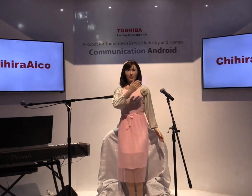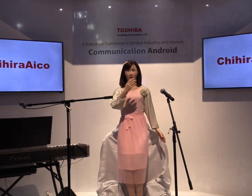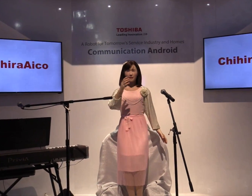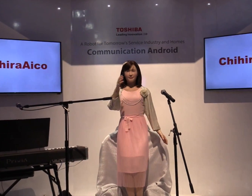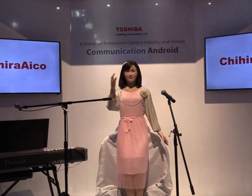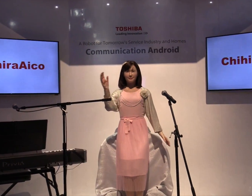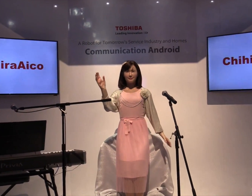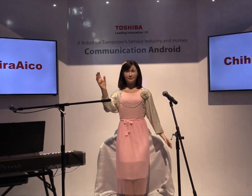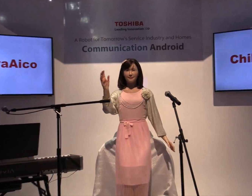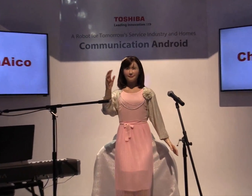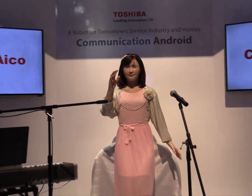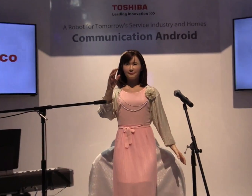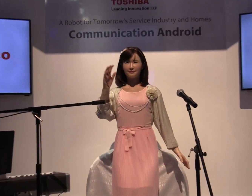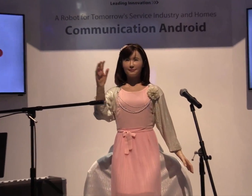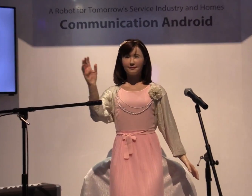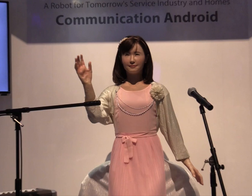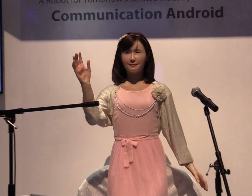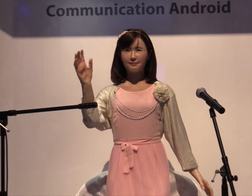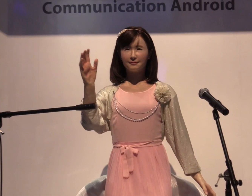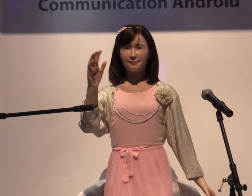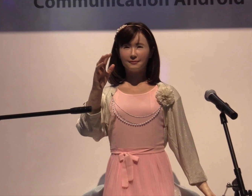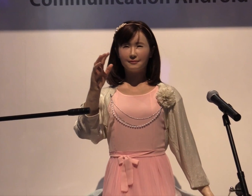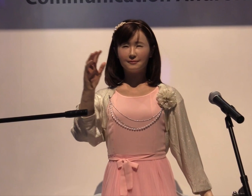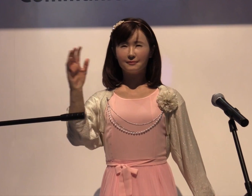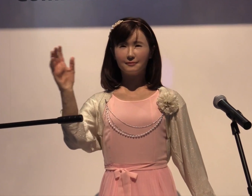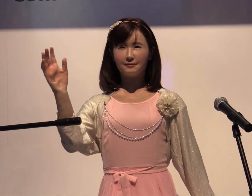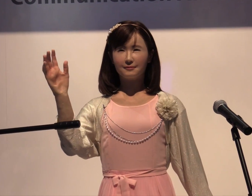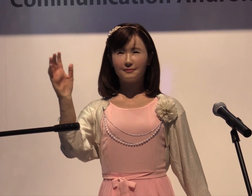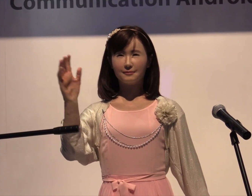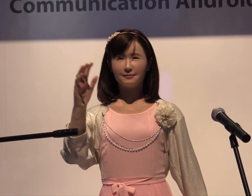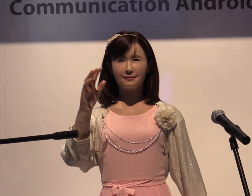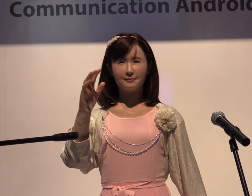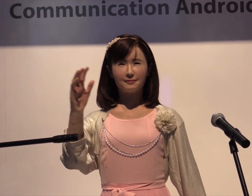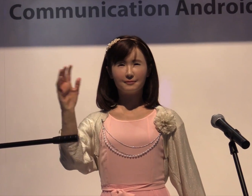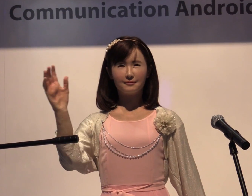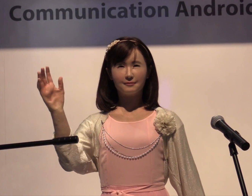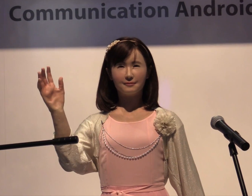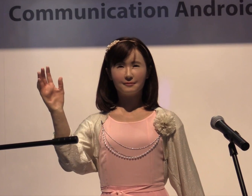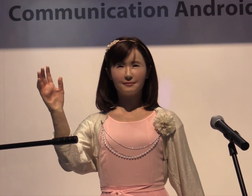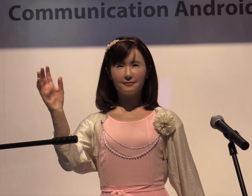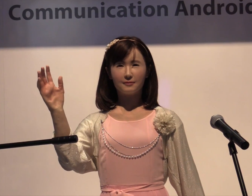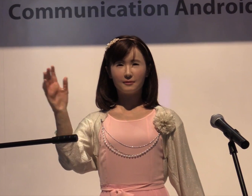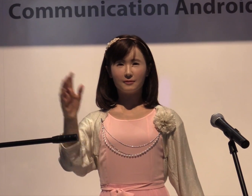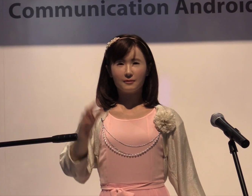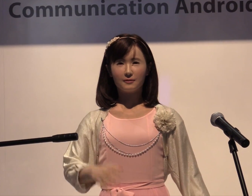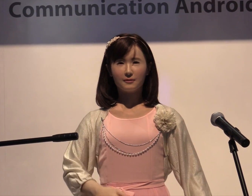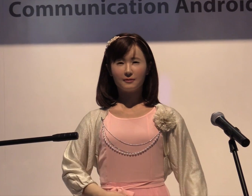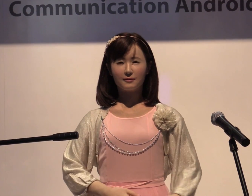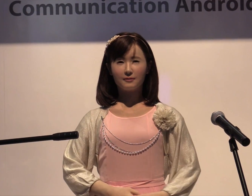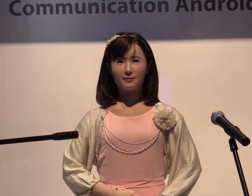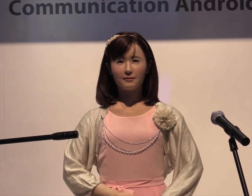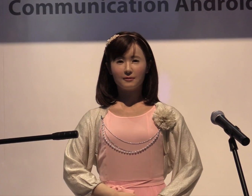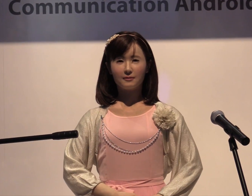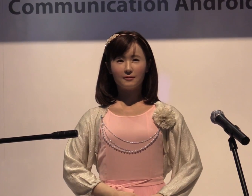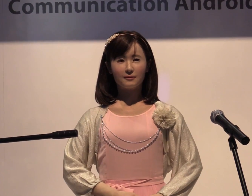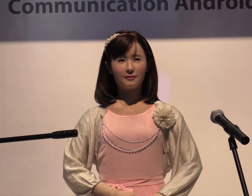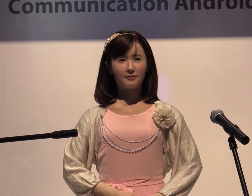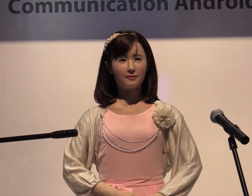again. Using your breath, your sweat, and even your complexion in the mirror. Knowing your body and lifestyle